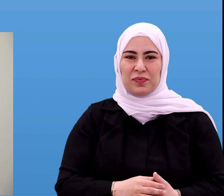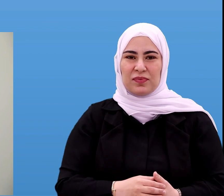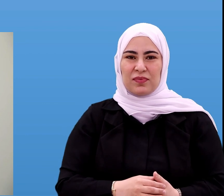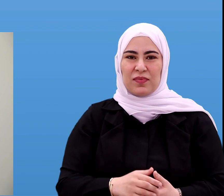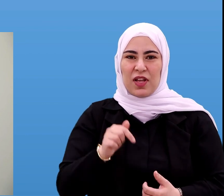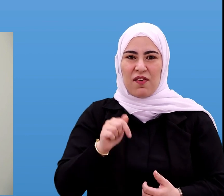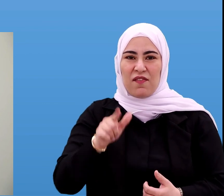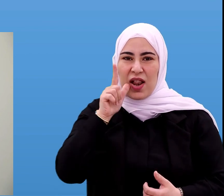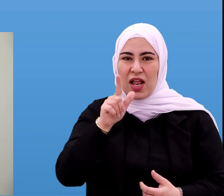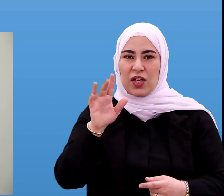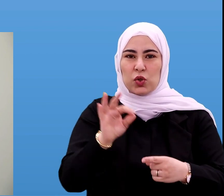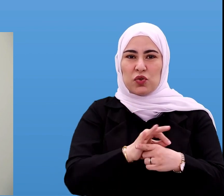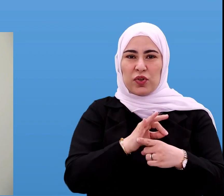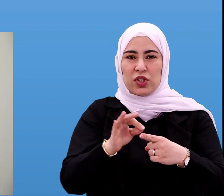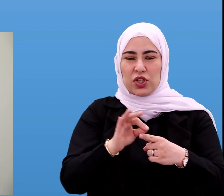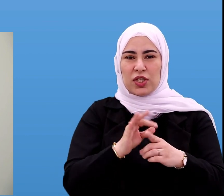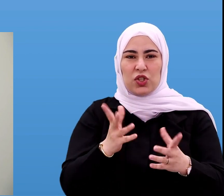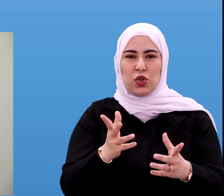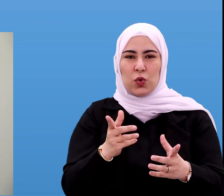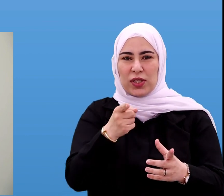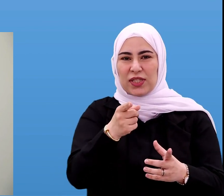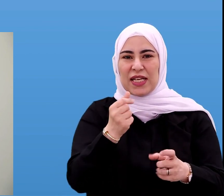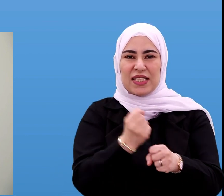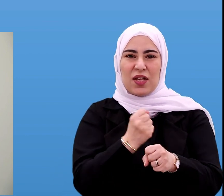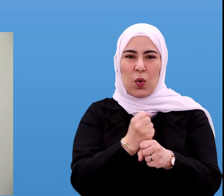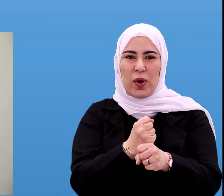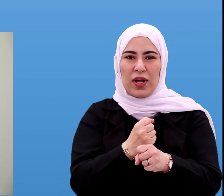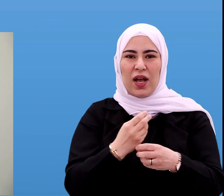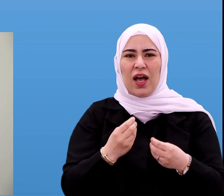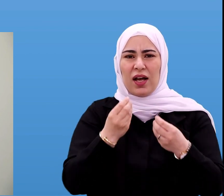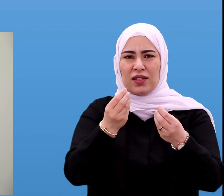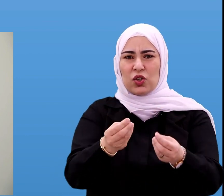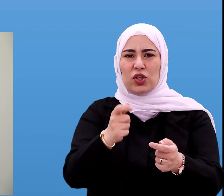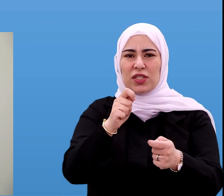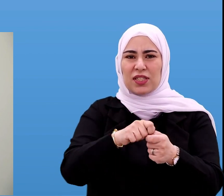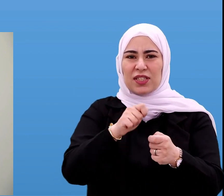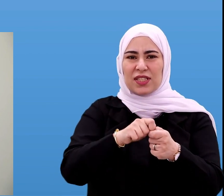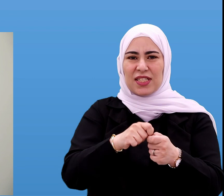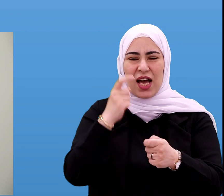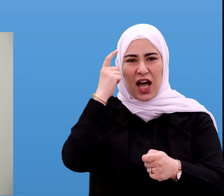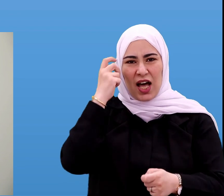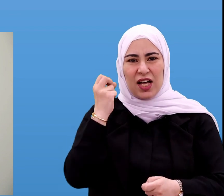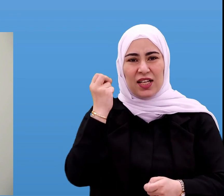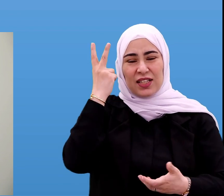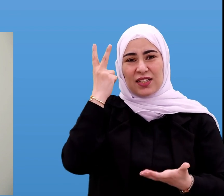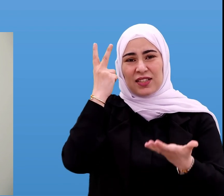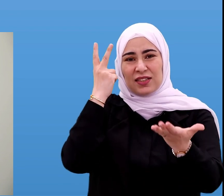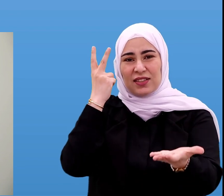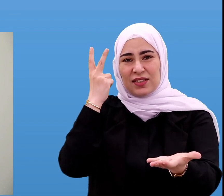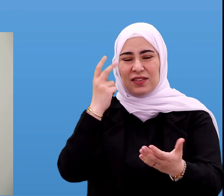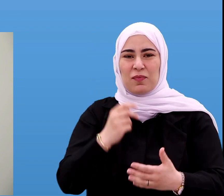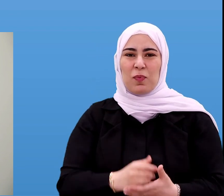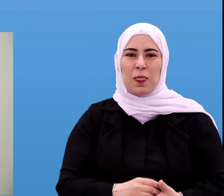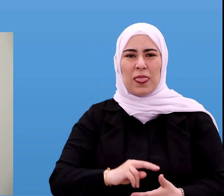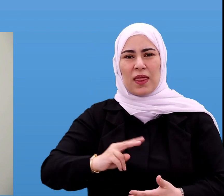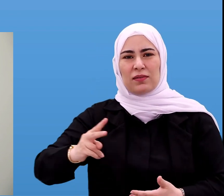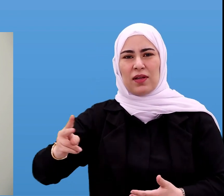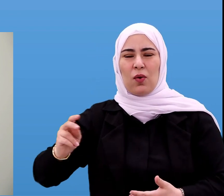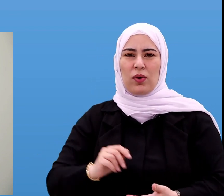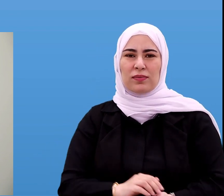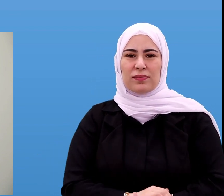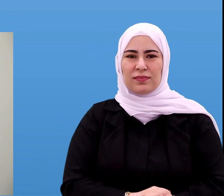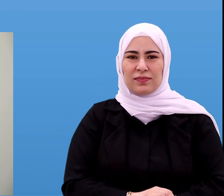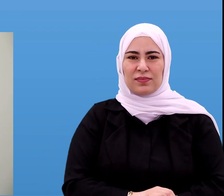language functions, you will recommend, prefer, or show, or suggest, or advise. So you